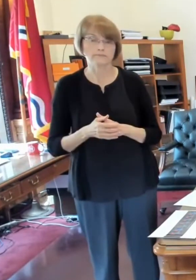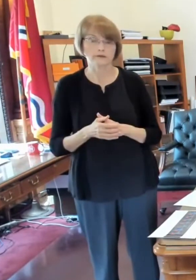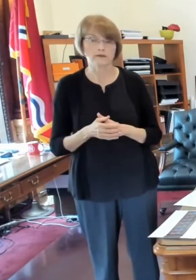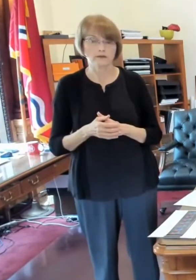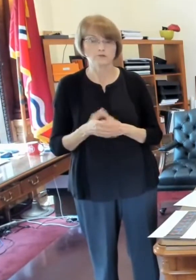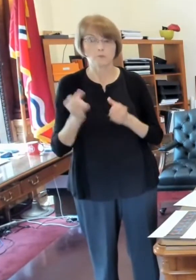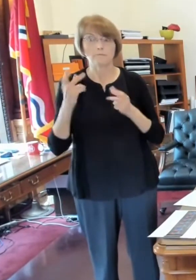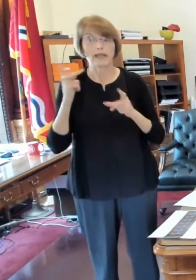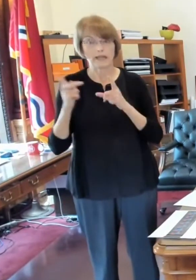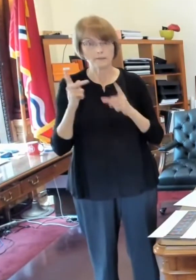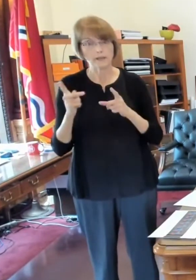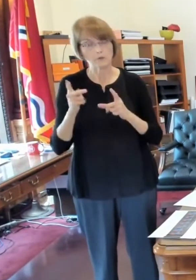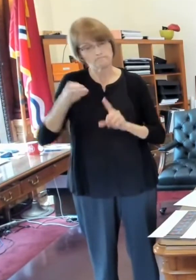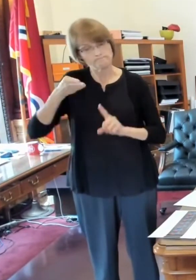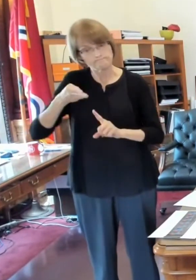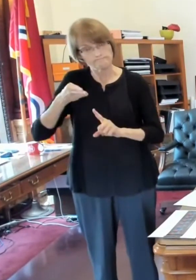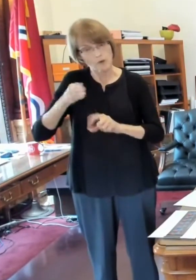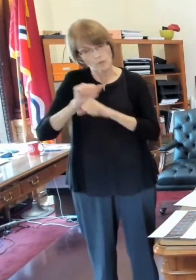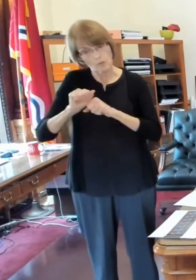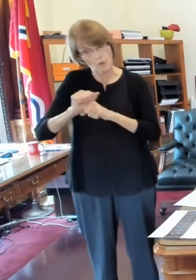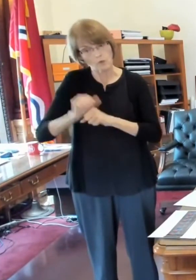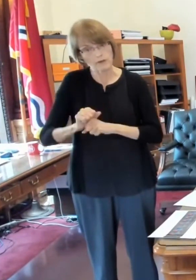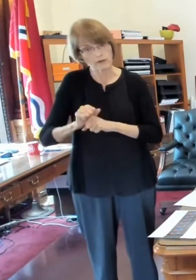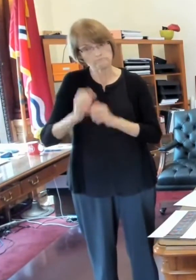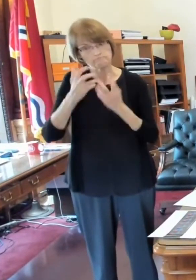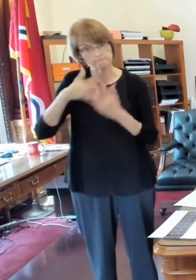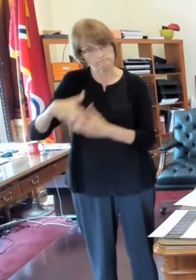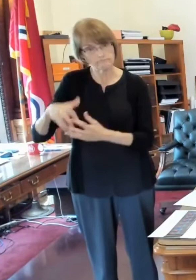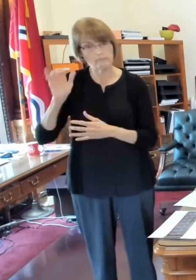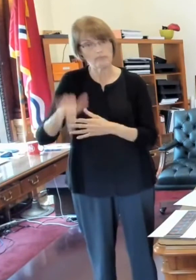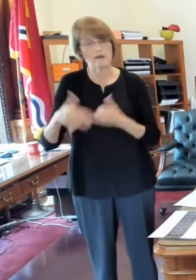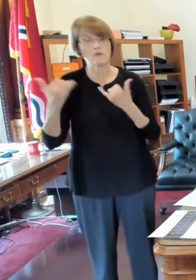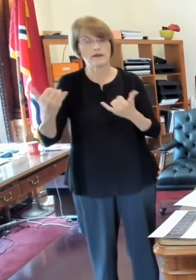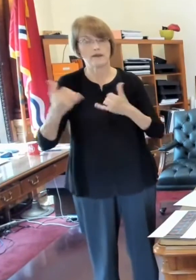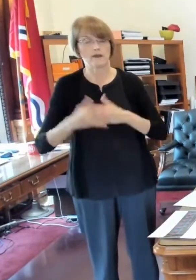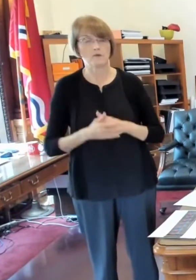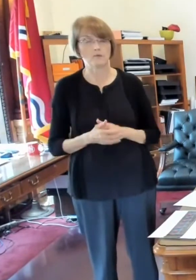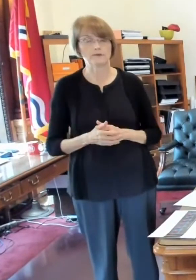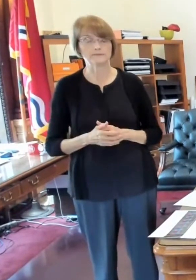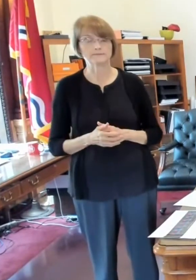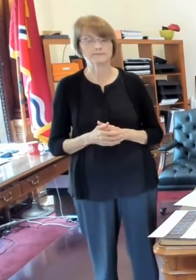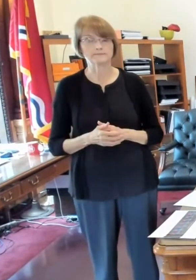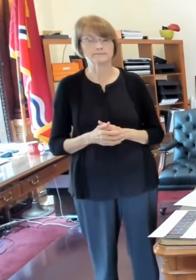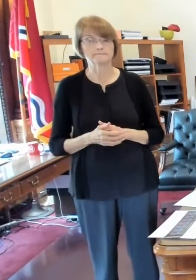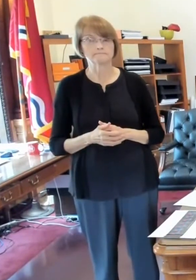on that right now, and one of the things that we've said is that,